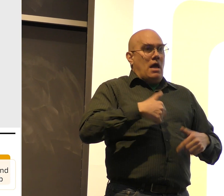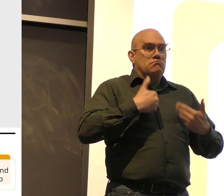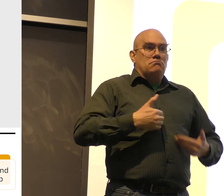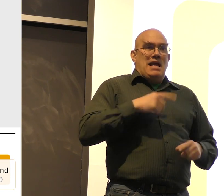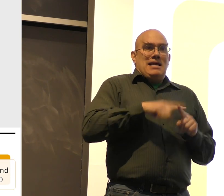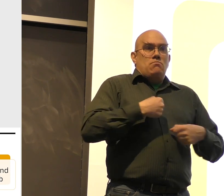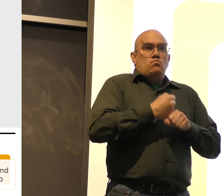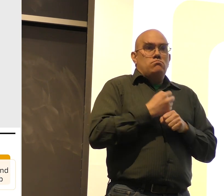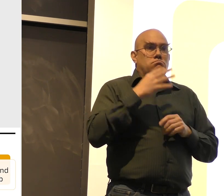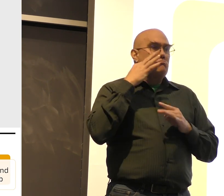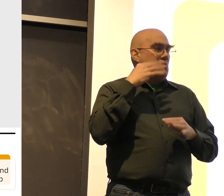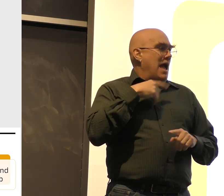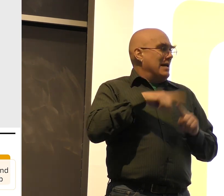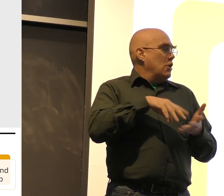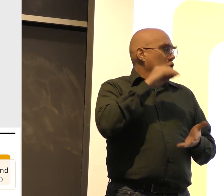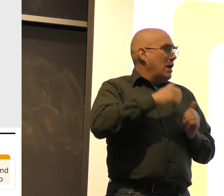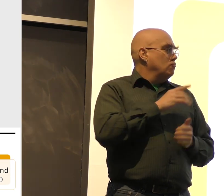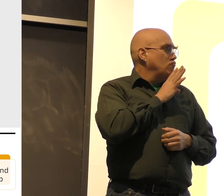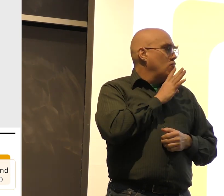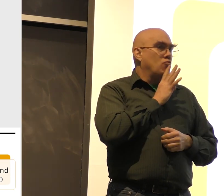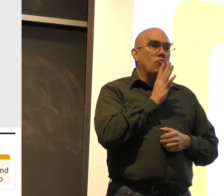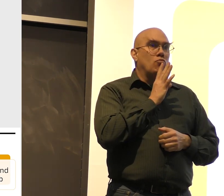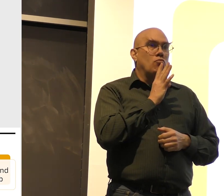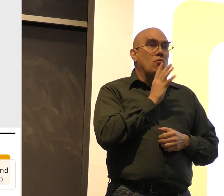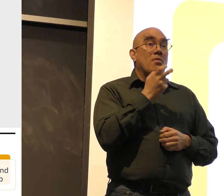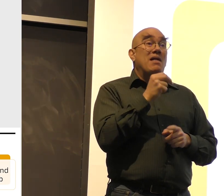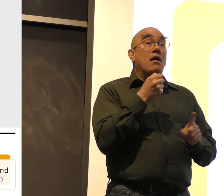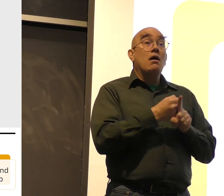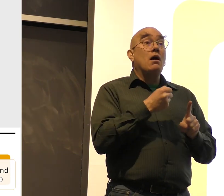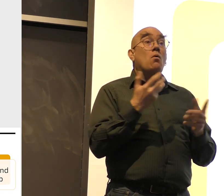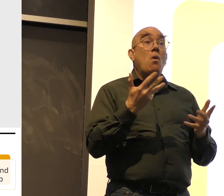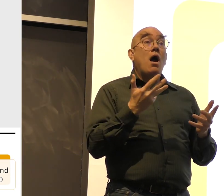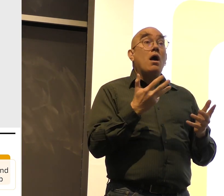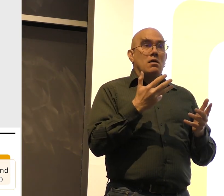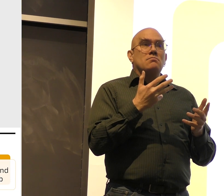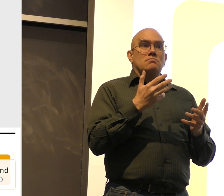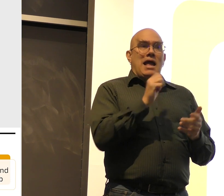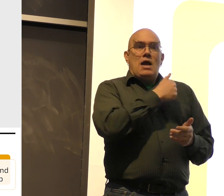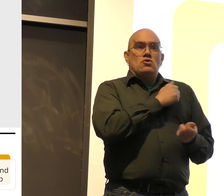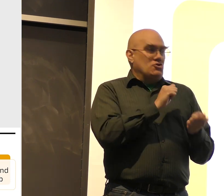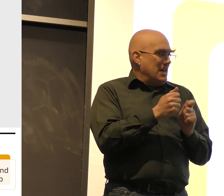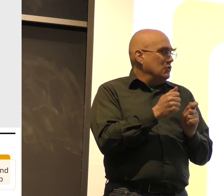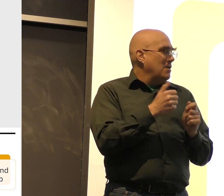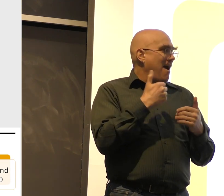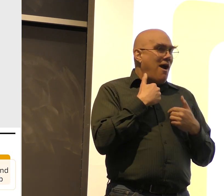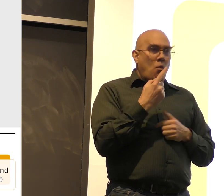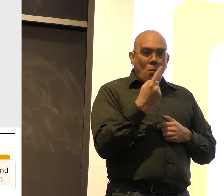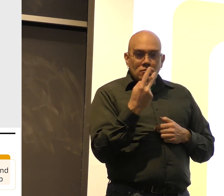to deaf people. They would identify that and say, oh, of course I can't vocalize, I can't learn to speak. And then attitudes